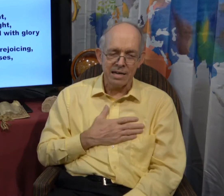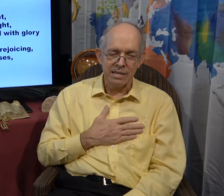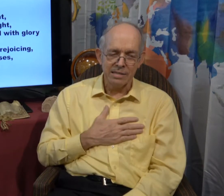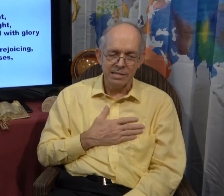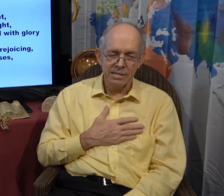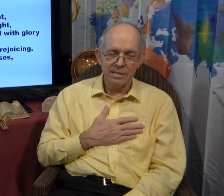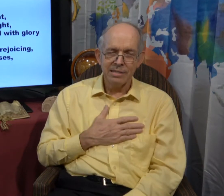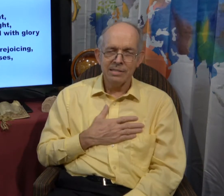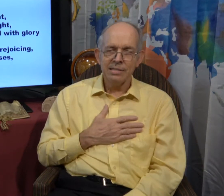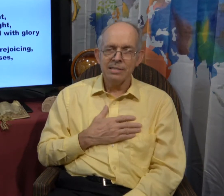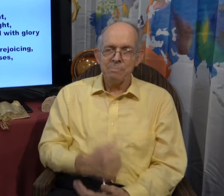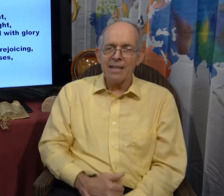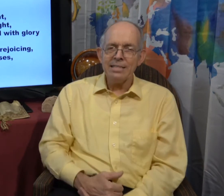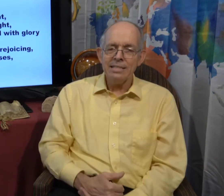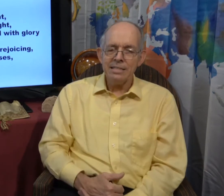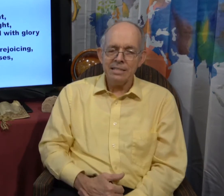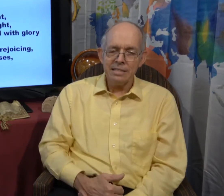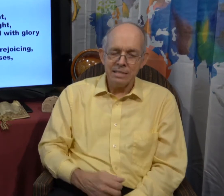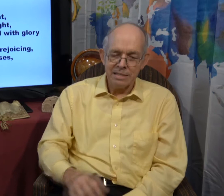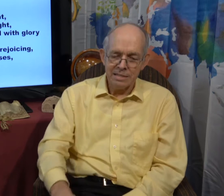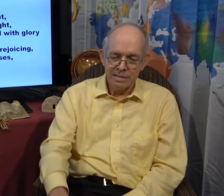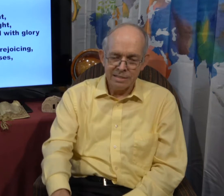mine. Amen.